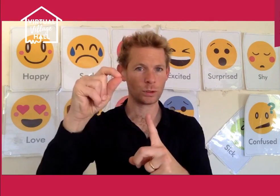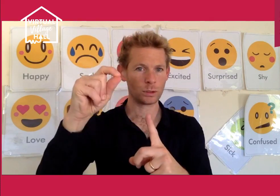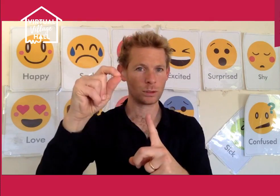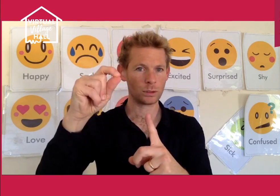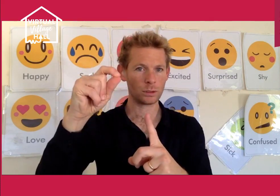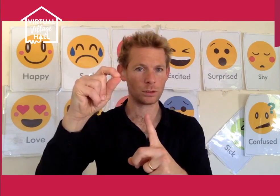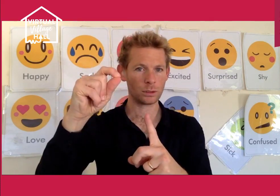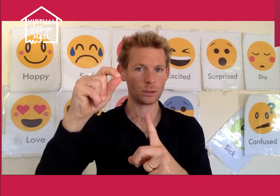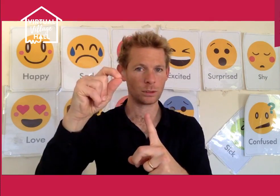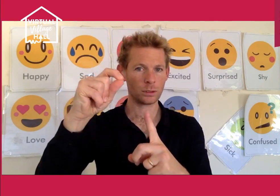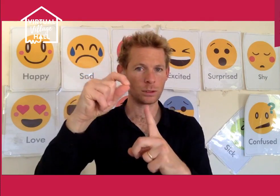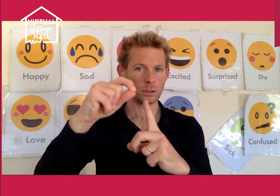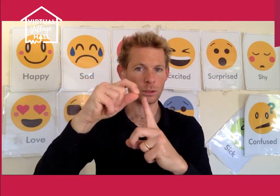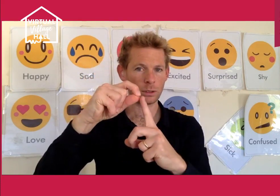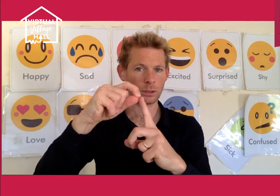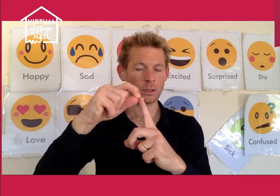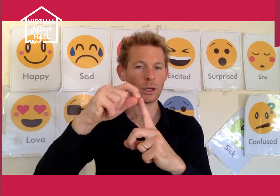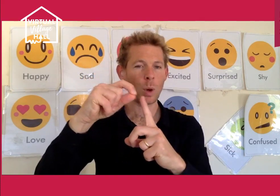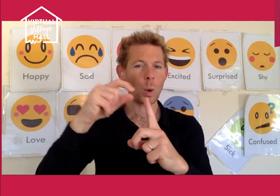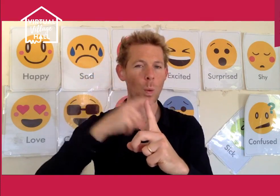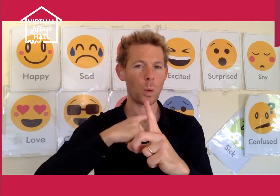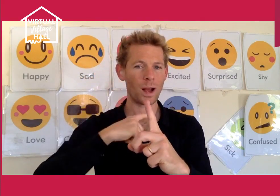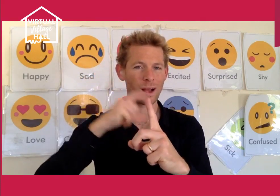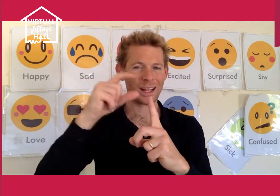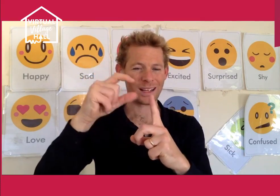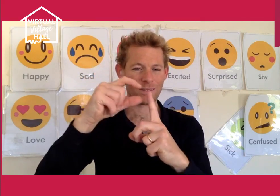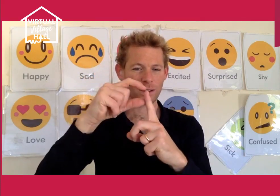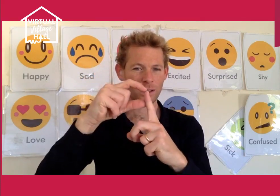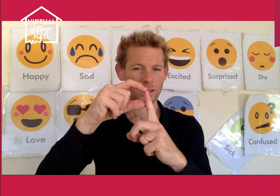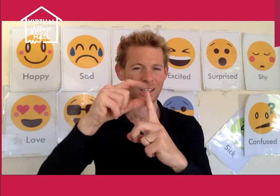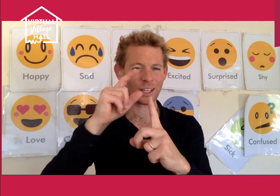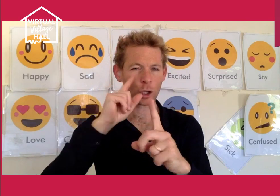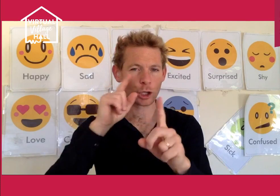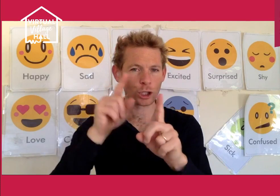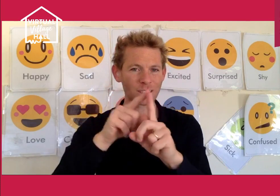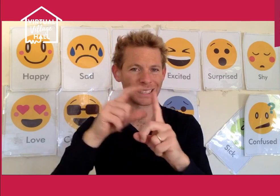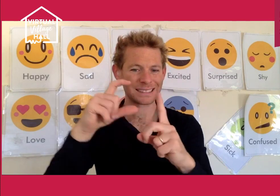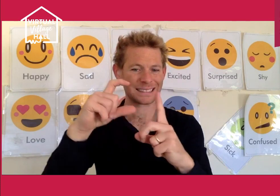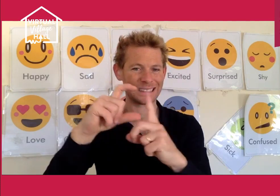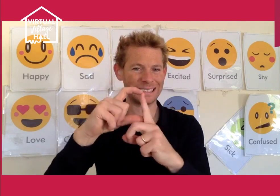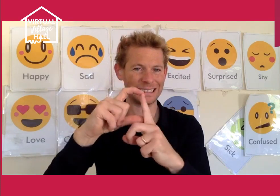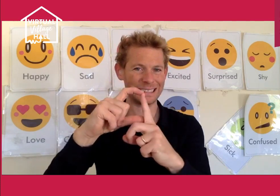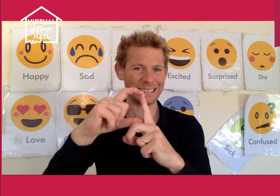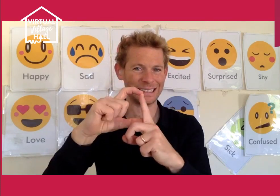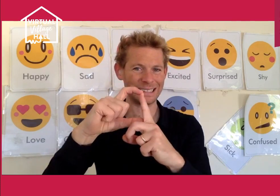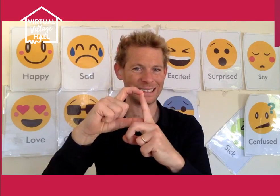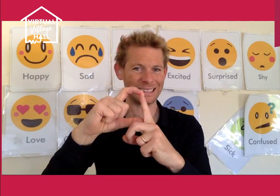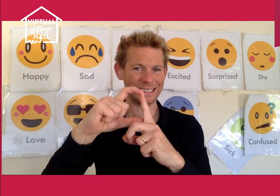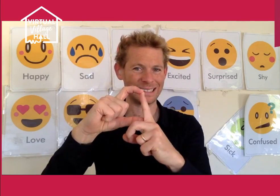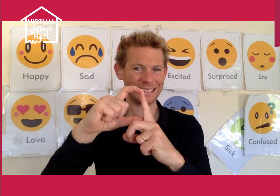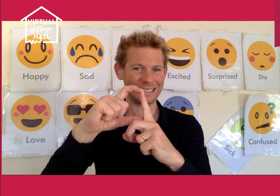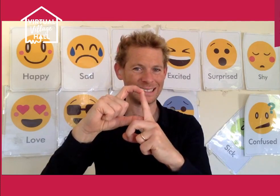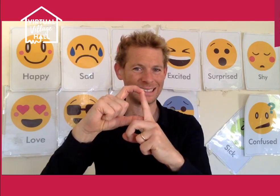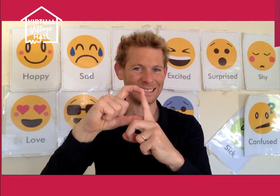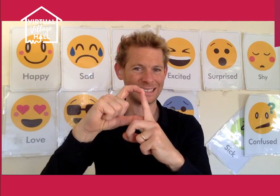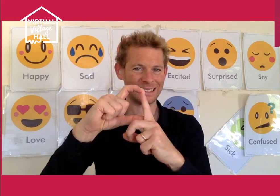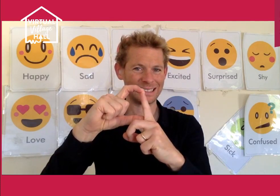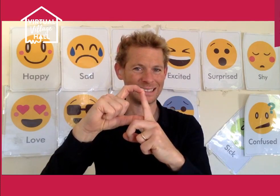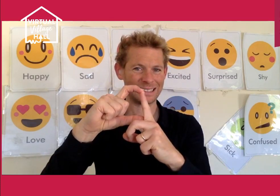Now, make sure that you're pinching your fingers together. And that's important because if you separate your fingers, it's a bit confusing whether it's a D